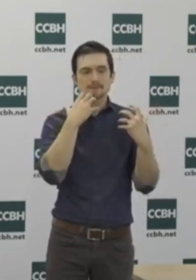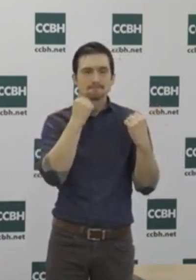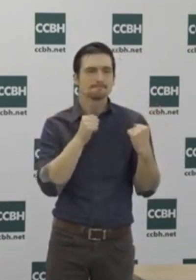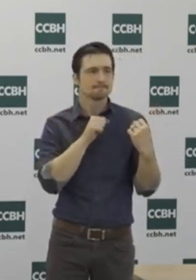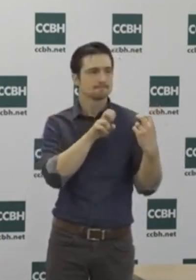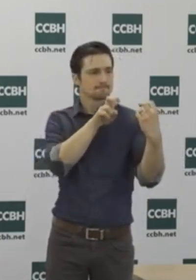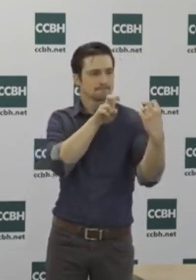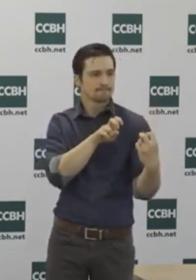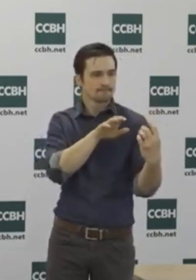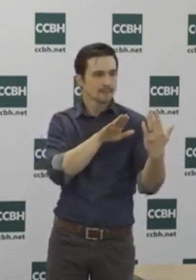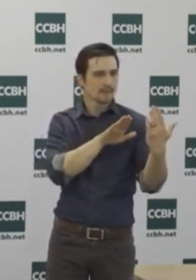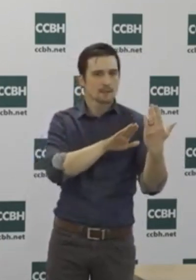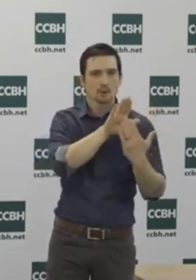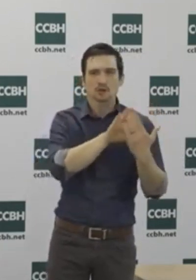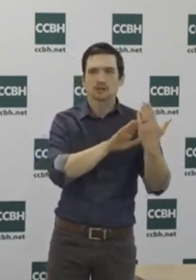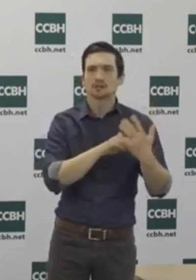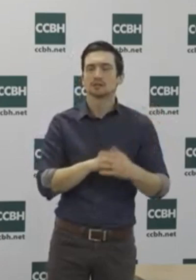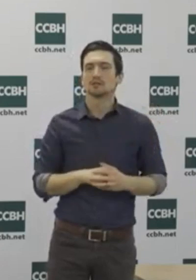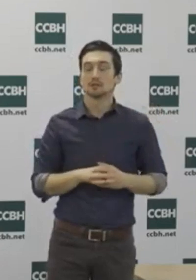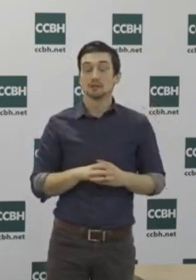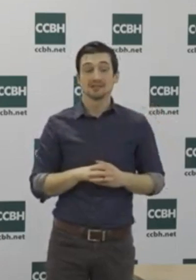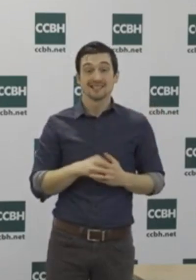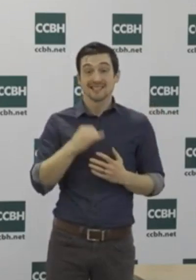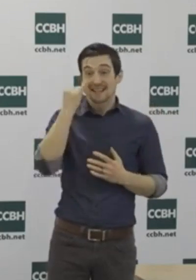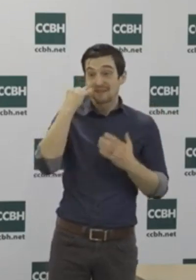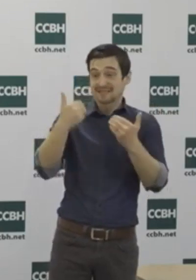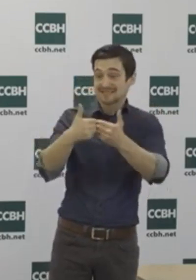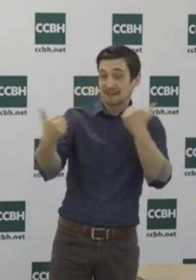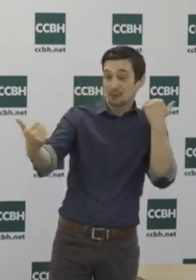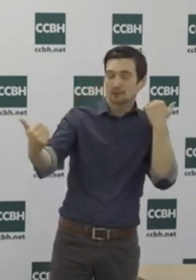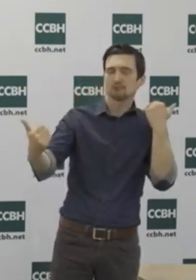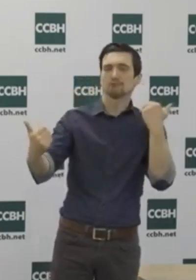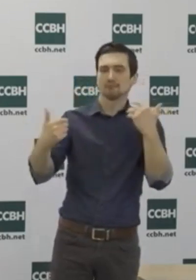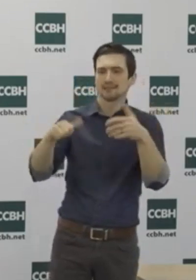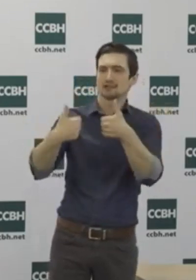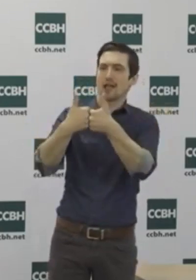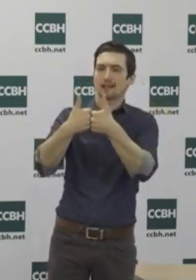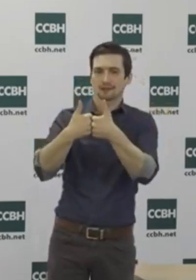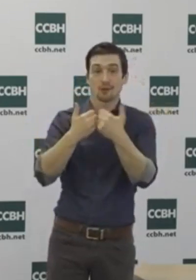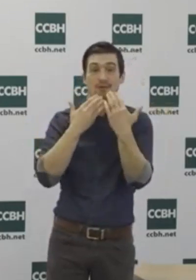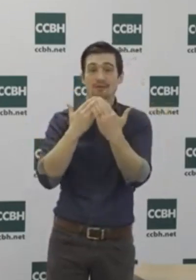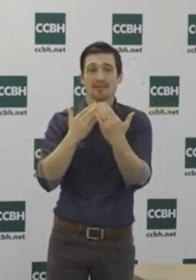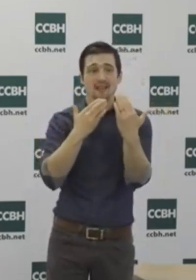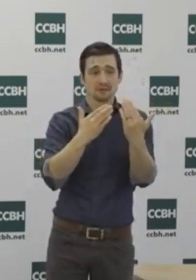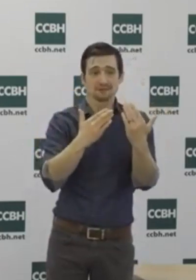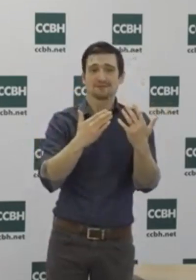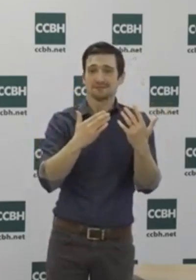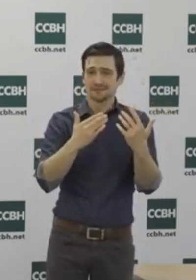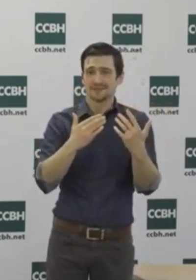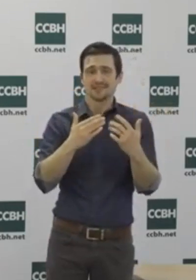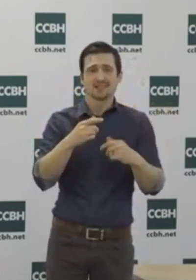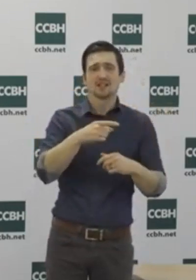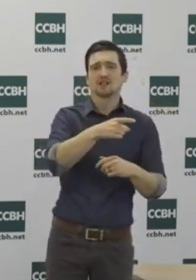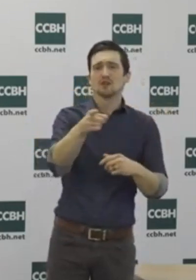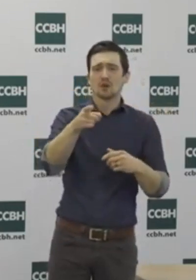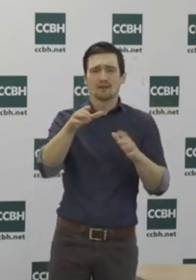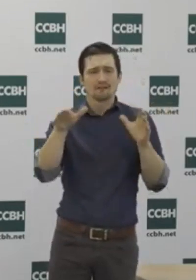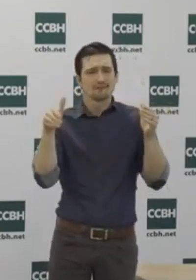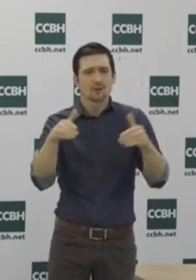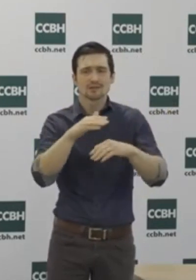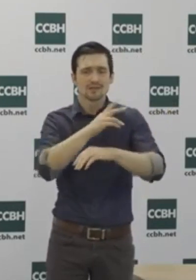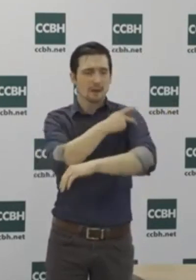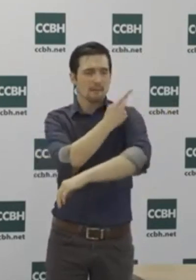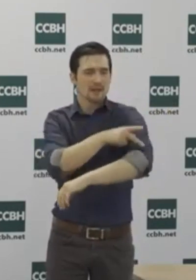there's a piece of that that is a challenge. And so thank you for working hard to make sure your patients receive all that they need during this